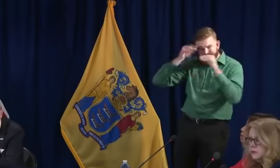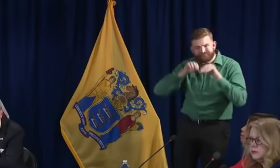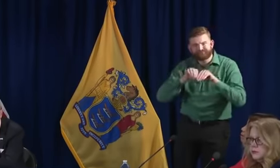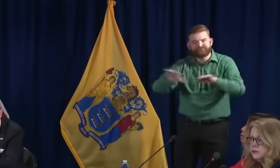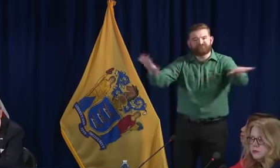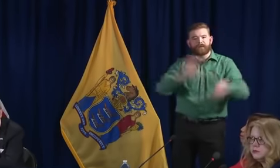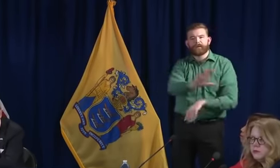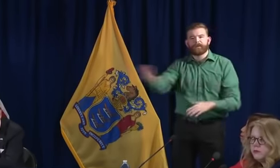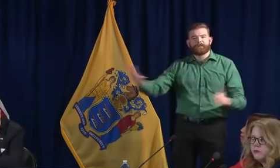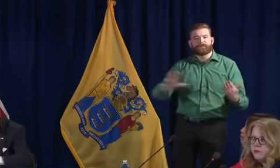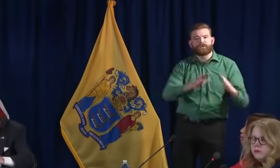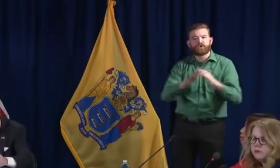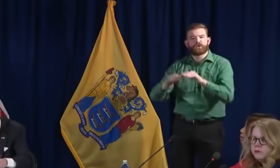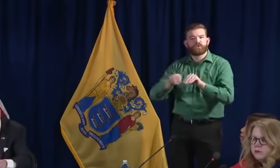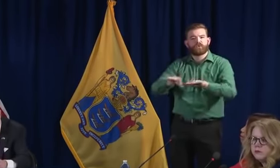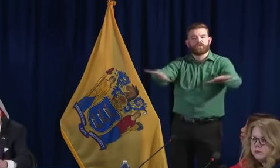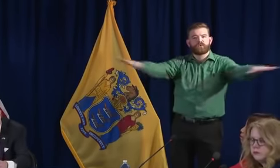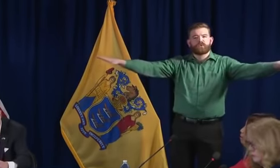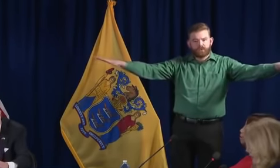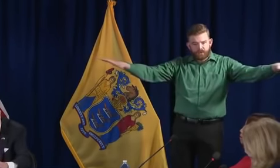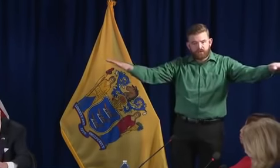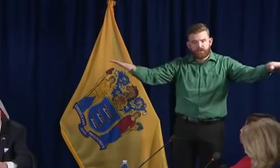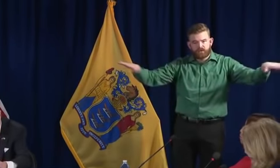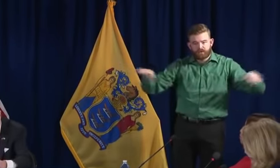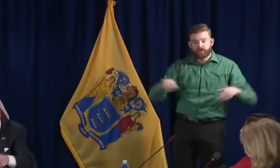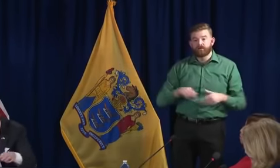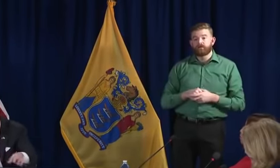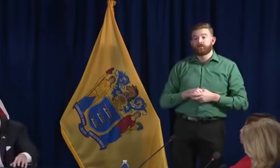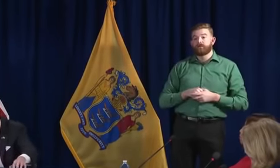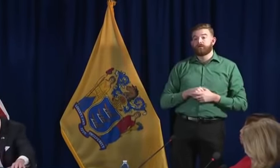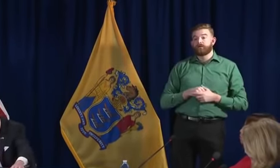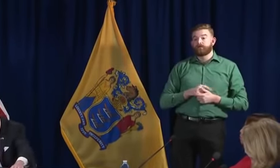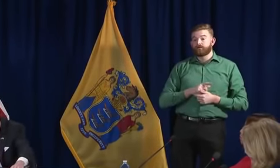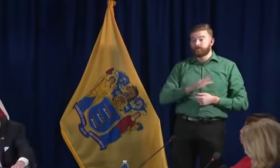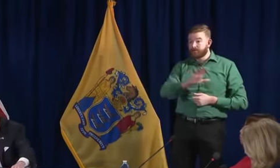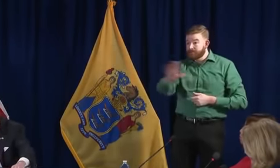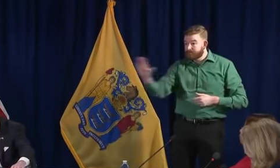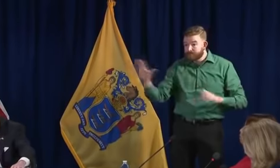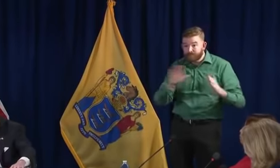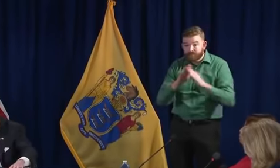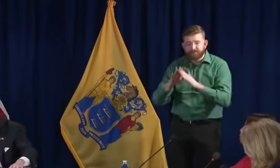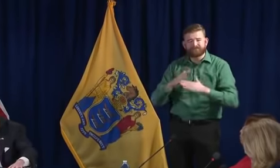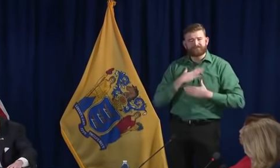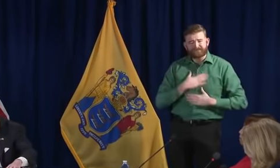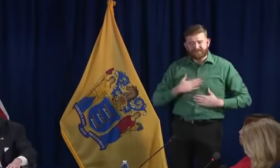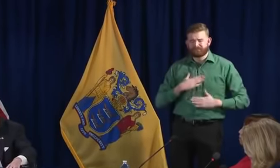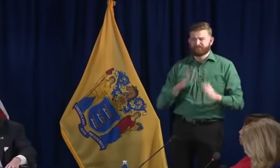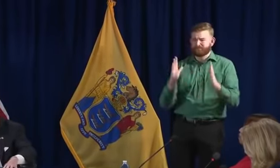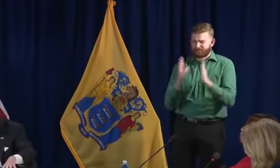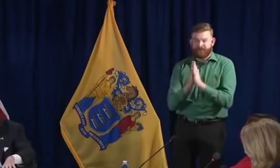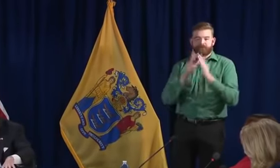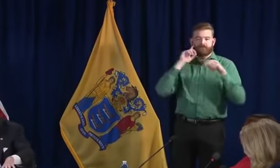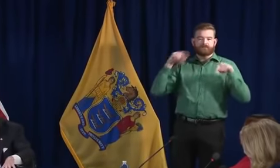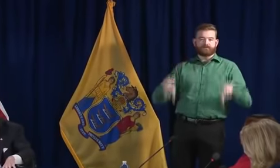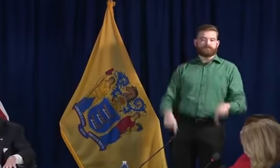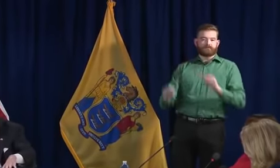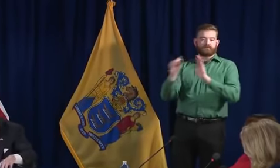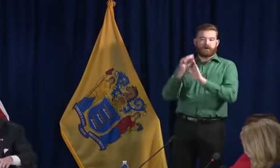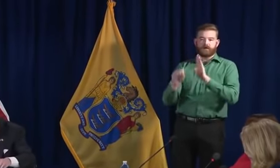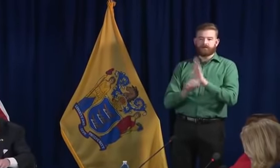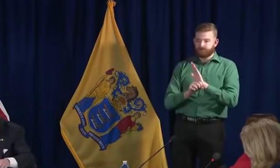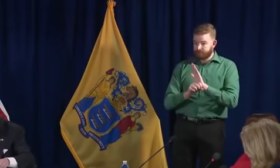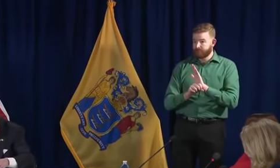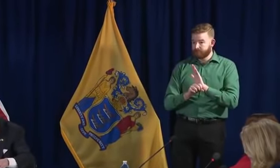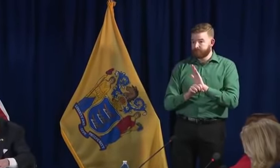their prayers to lift up our state's spirits. Sheila's heard me say this before. I'm in way over my pay grade here, but